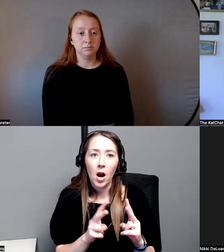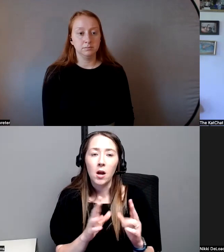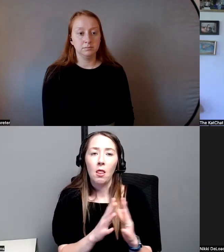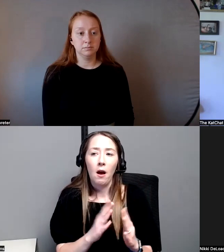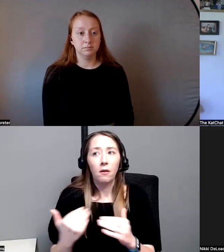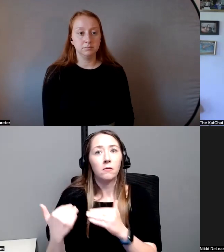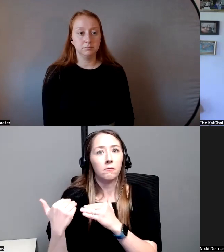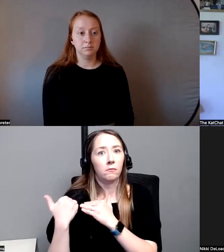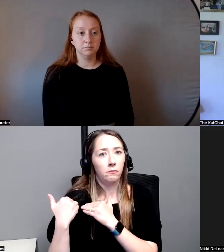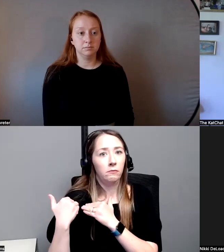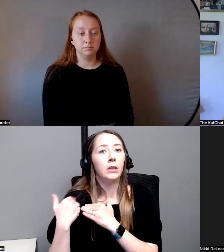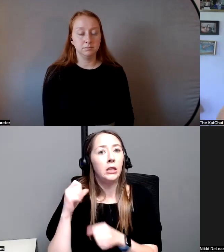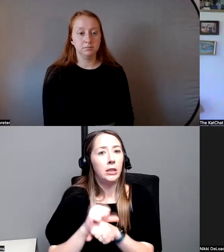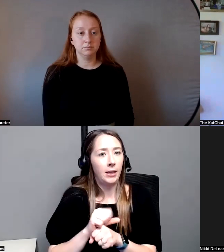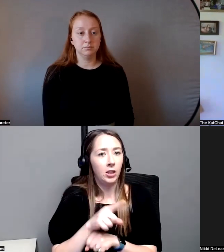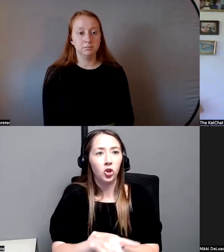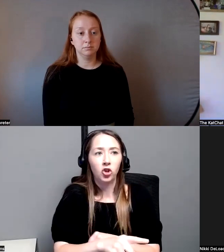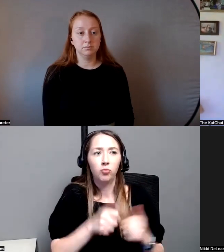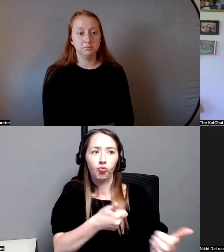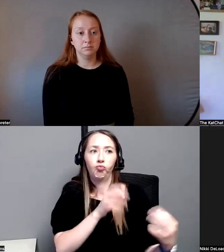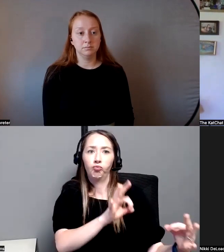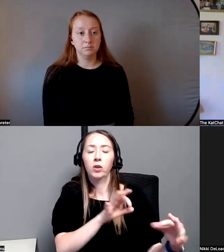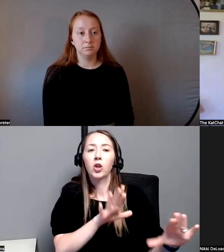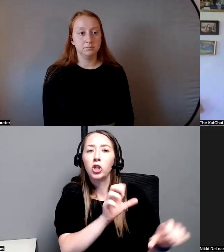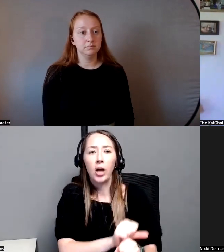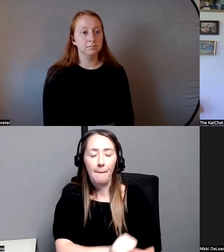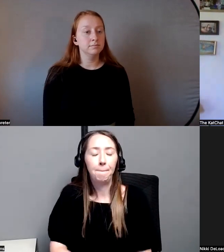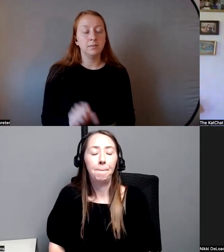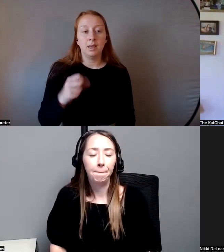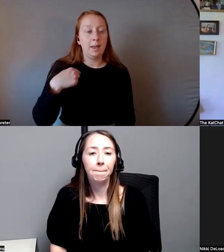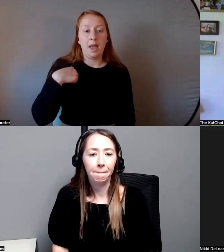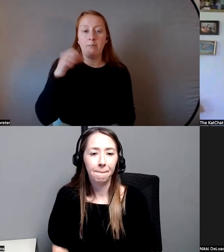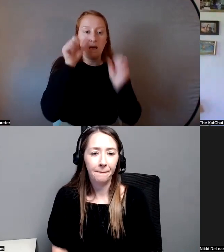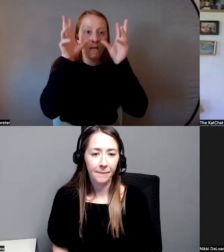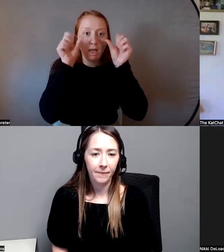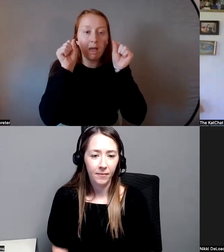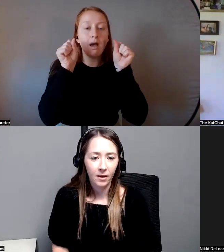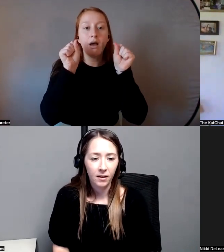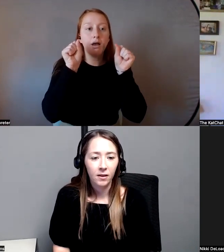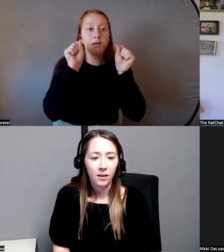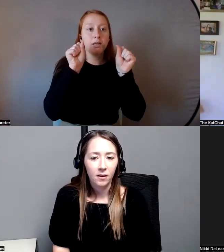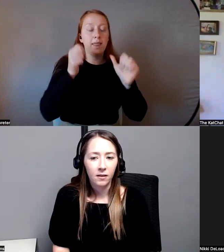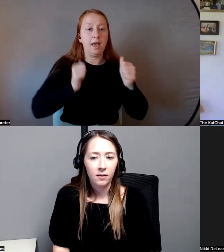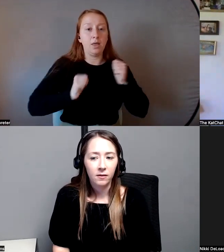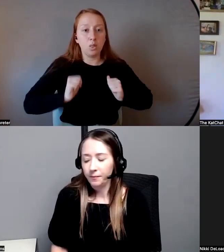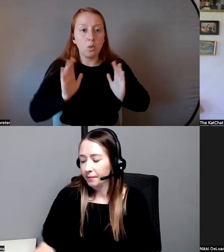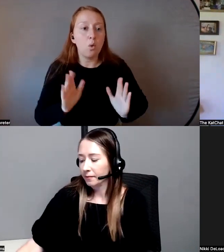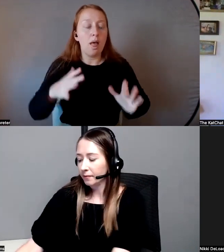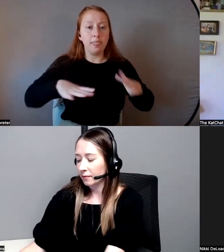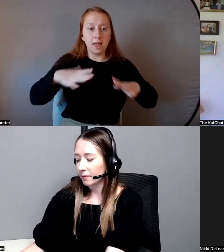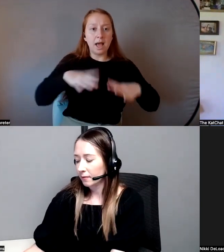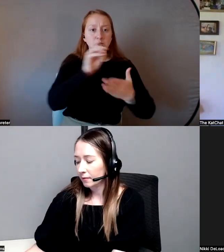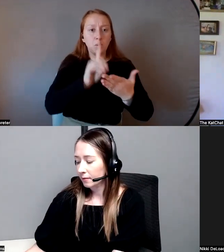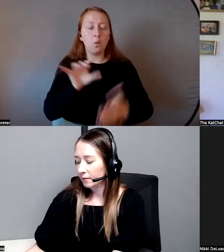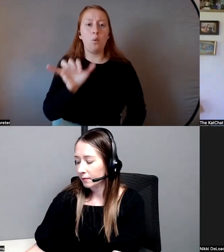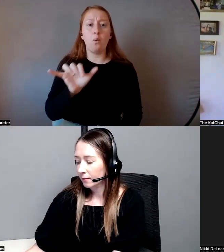just nailed it. Yeah, I was just amazed with all of the costume design. I was like, okay, what's going on there? They're gonna